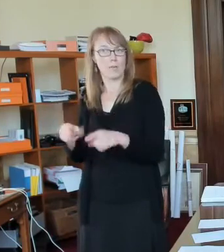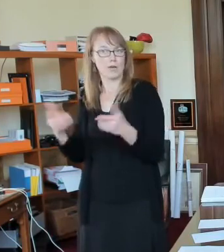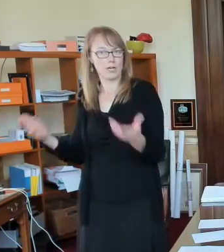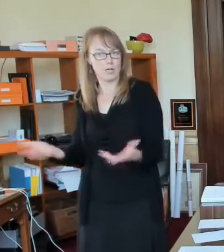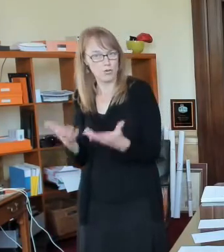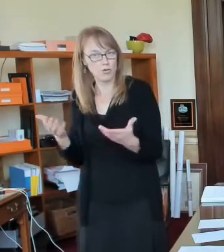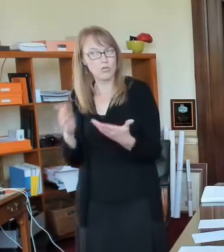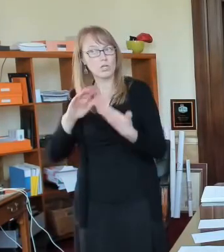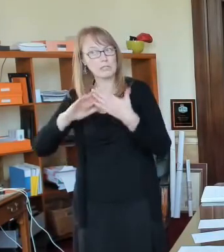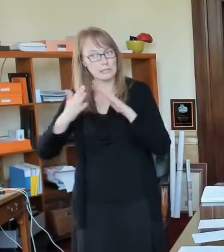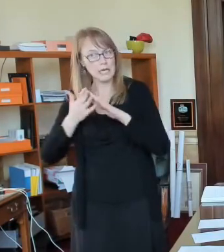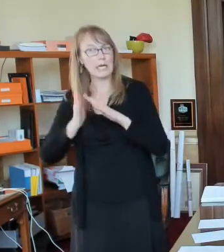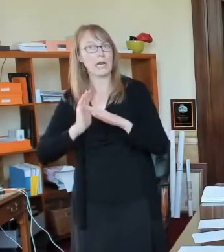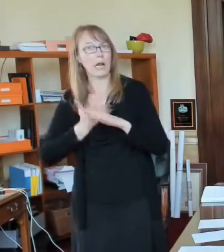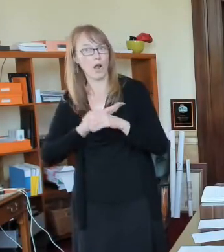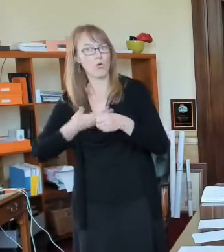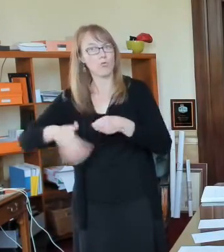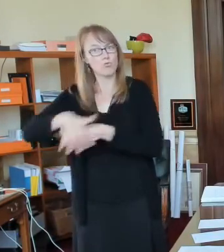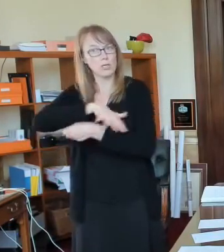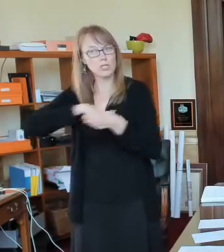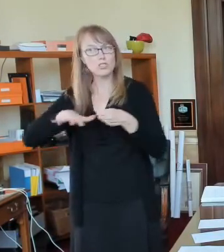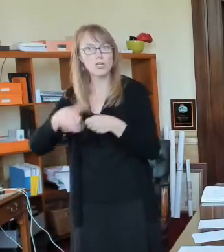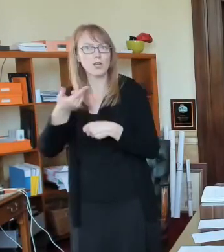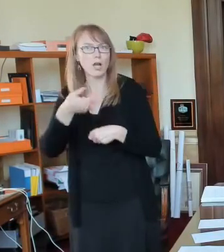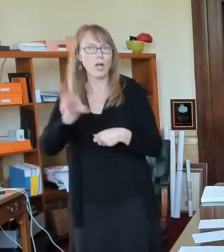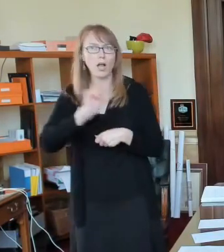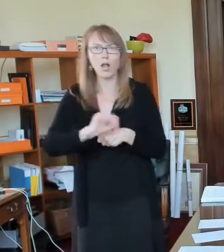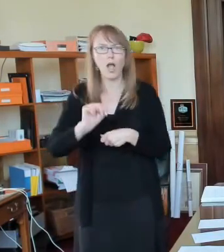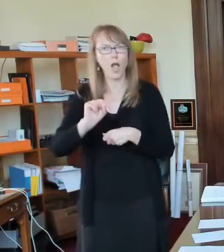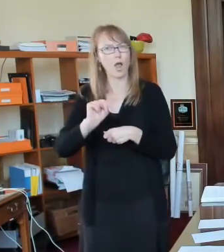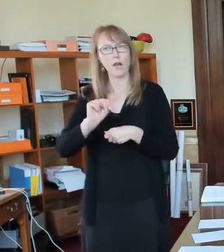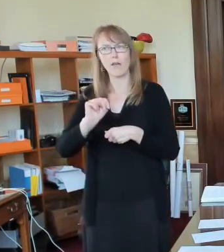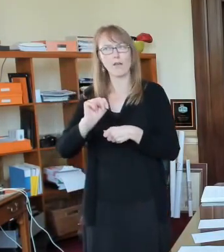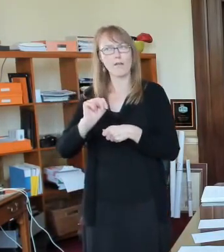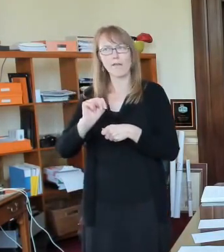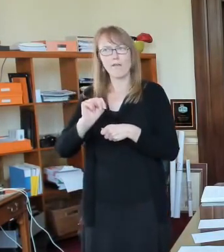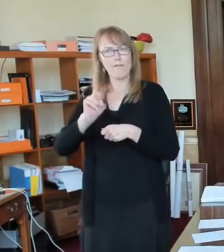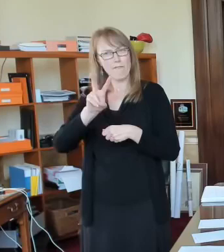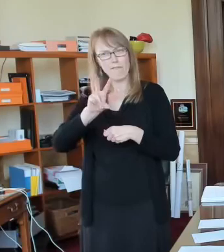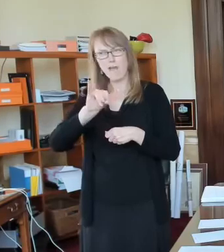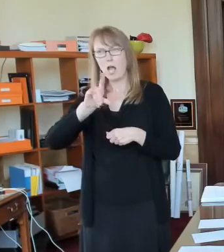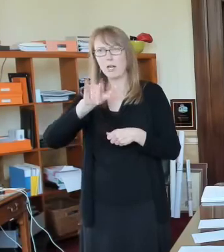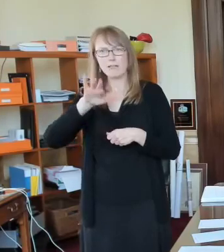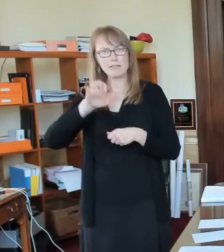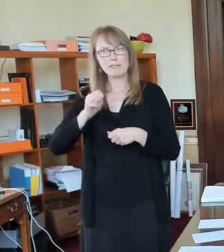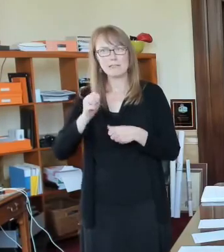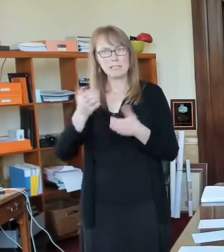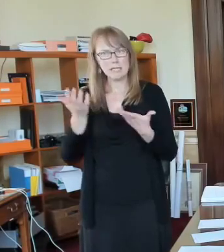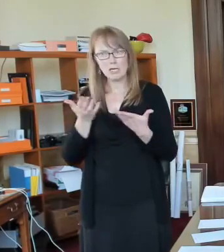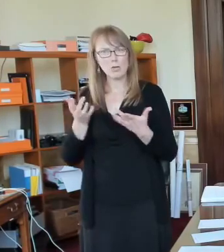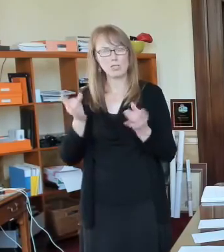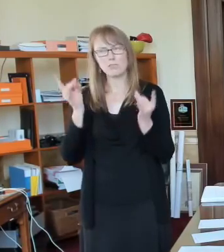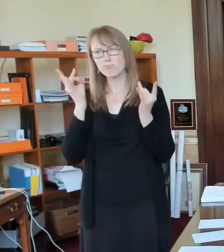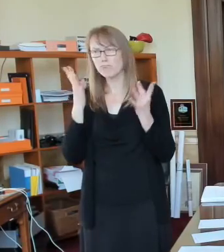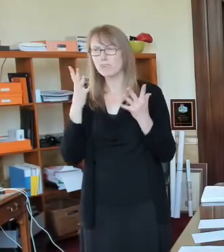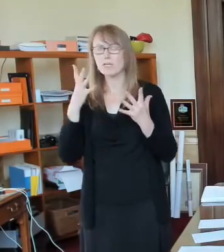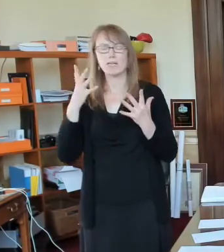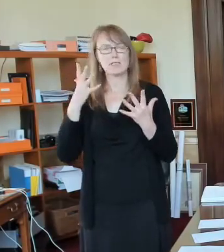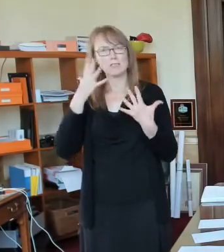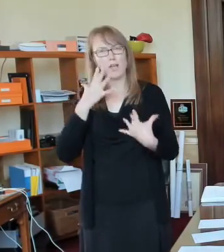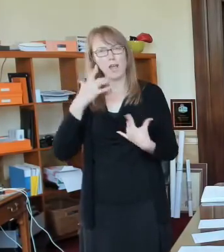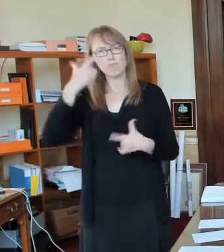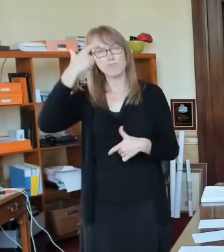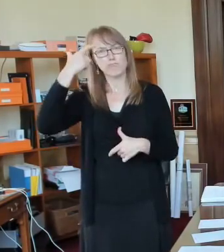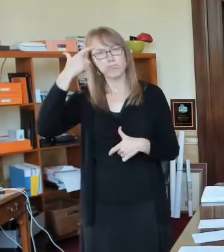in our region, is just devastating our communities and our families. And it's not just happening here in St. Louis. That doesn't make it any